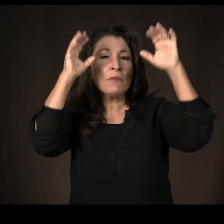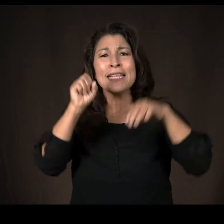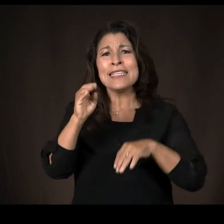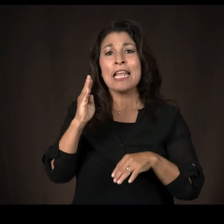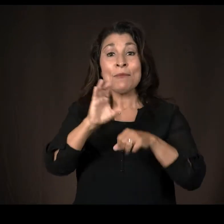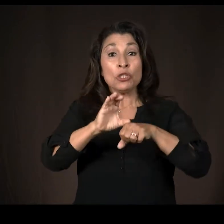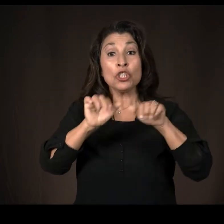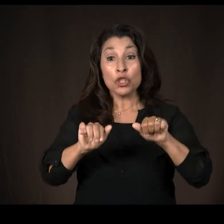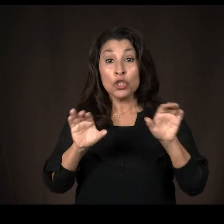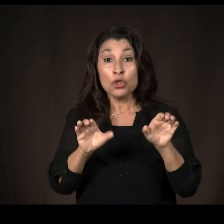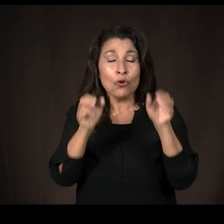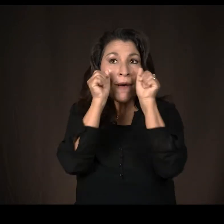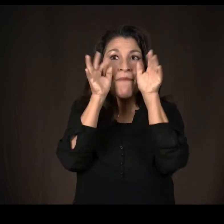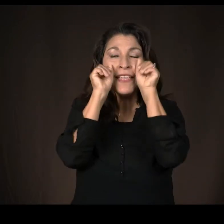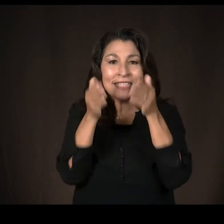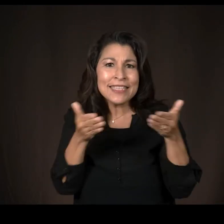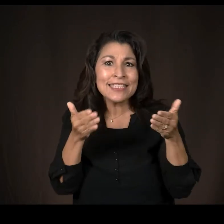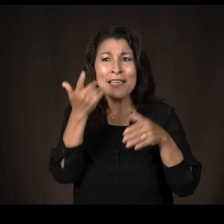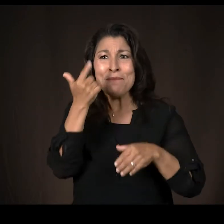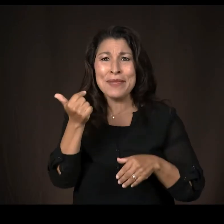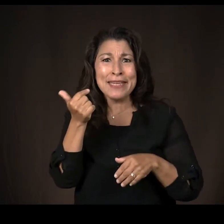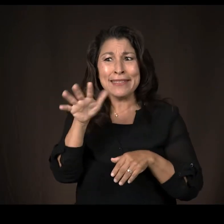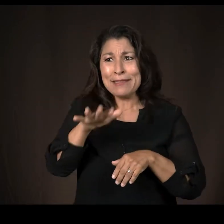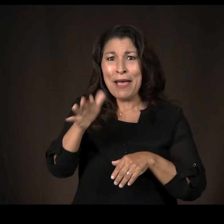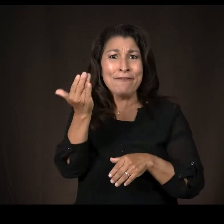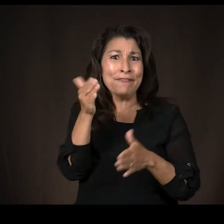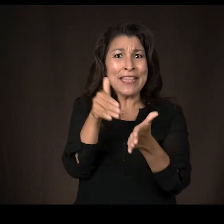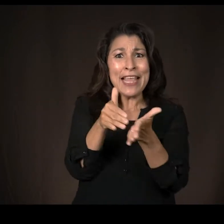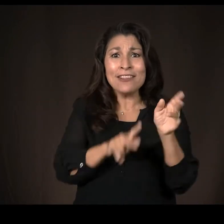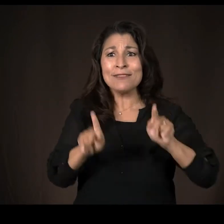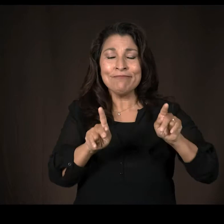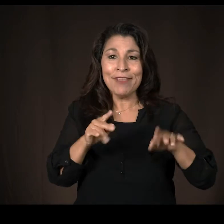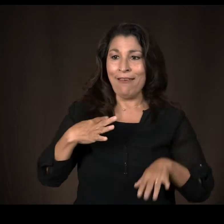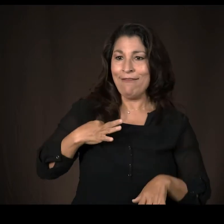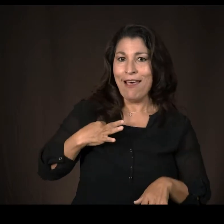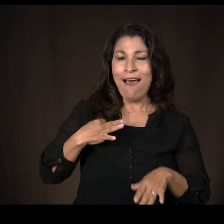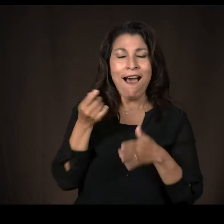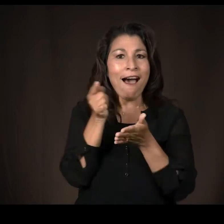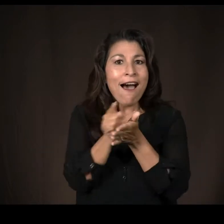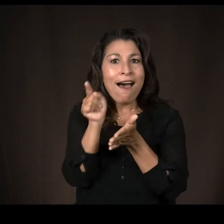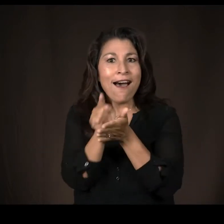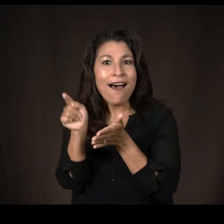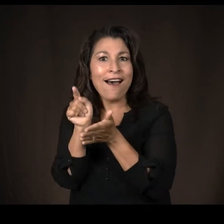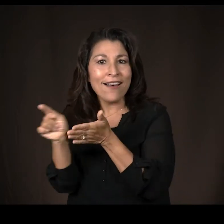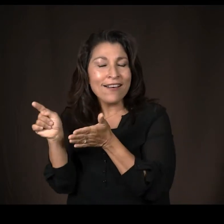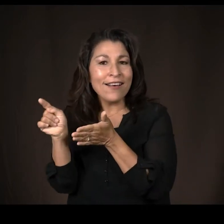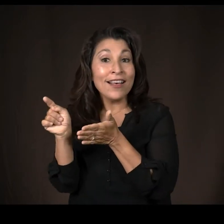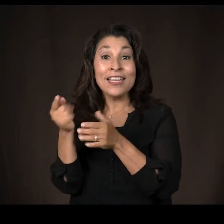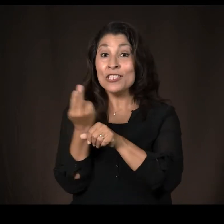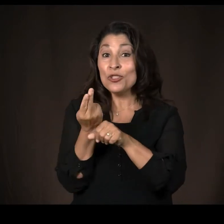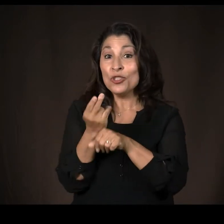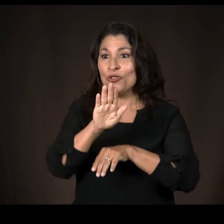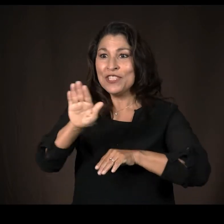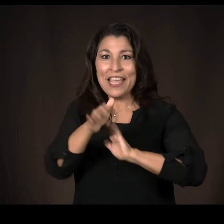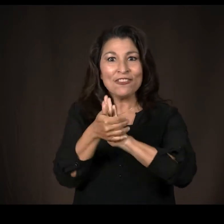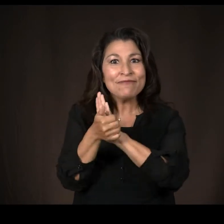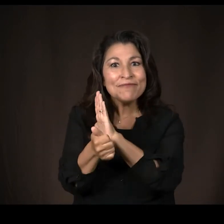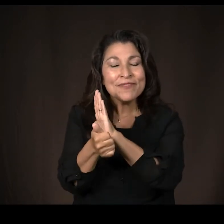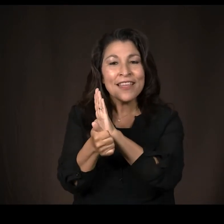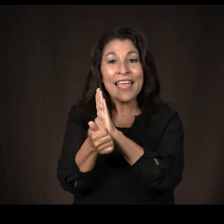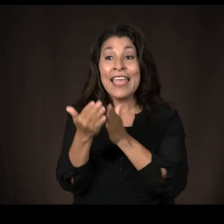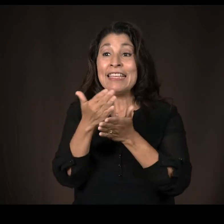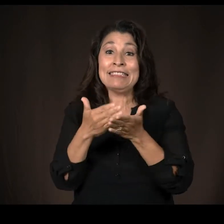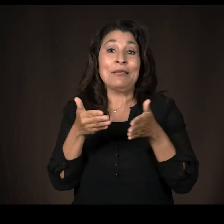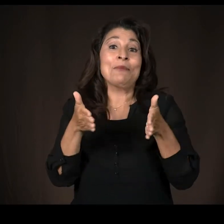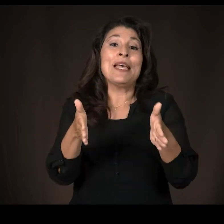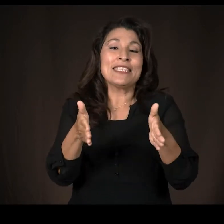able to do amazing things because of about 15,000 people who volunteer every single week to use their